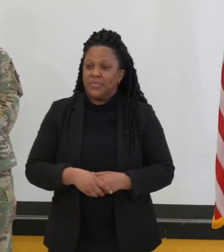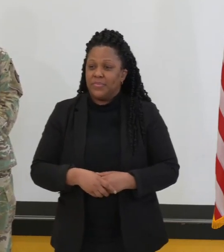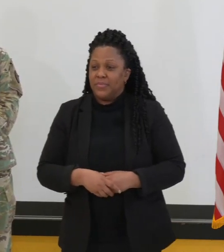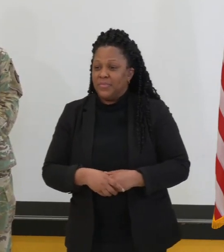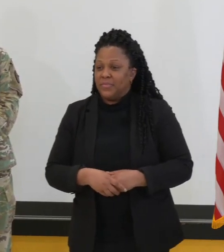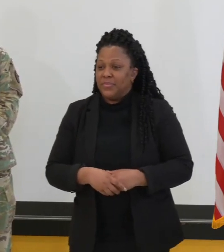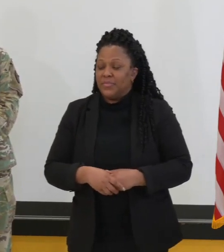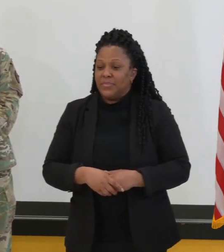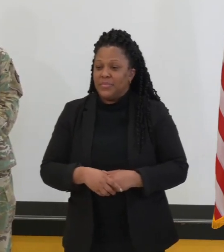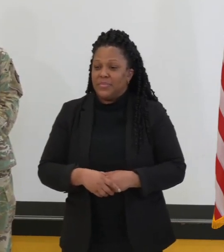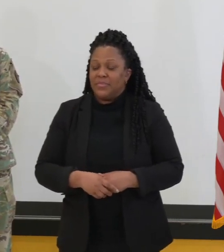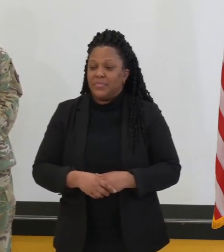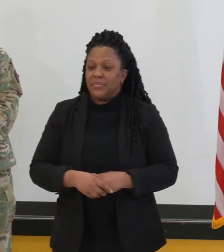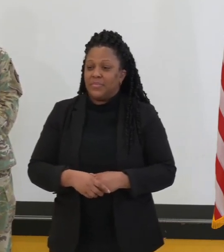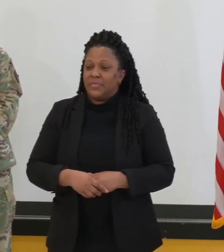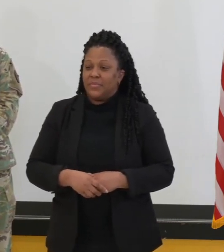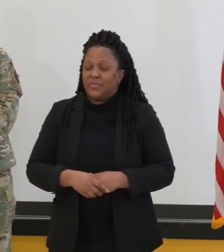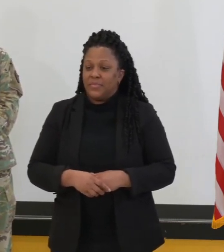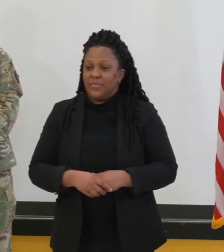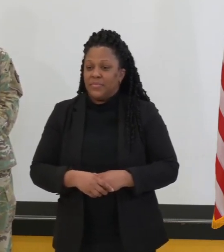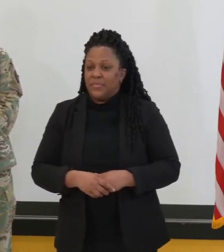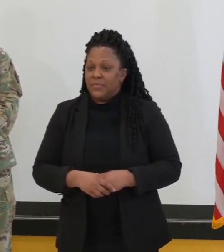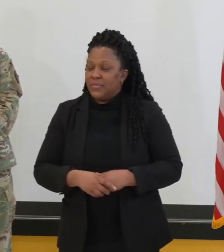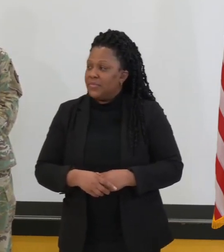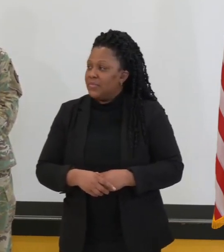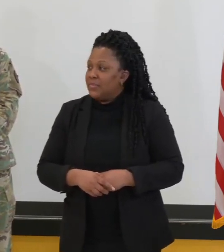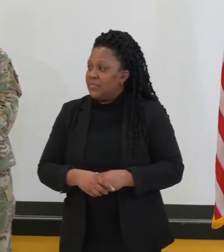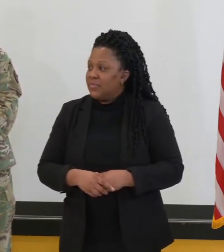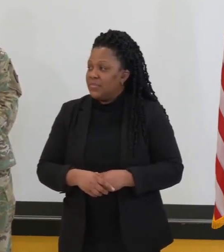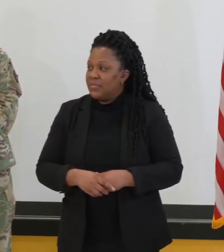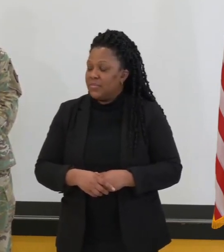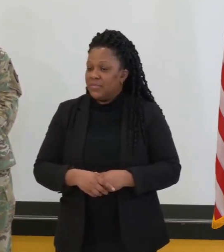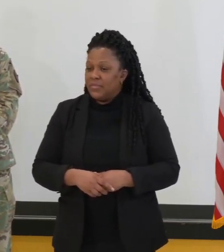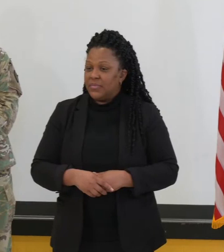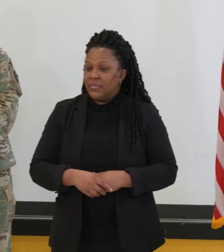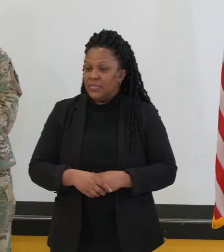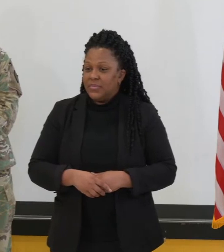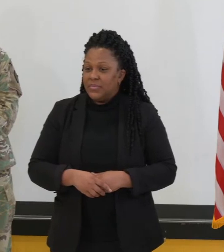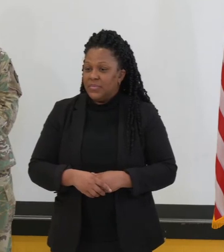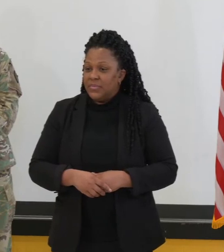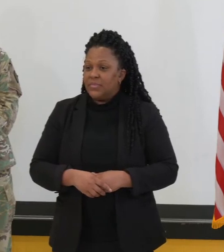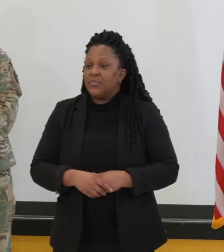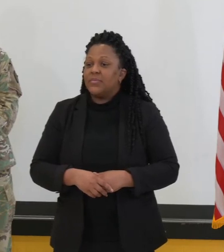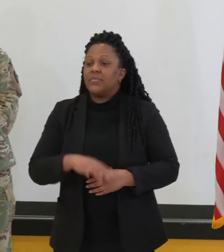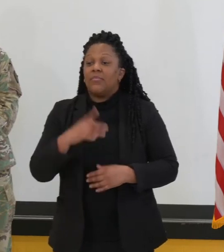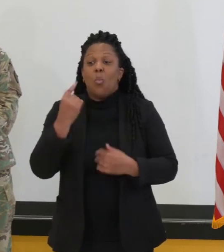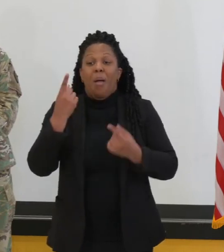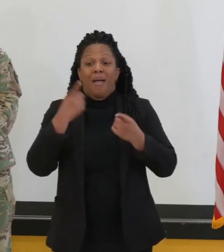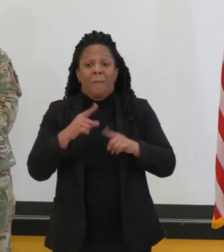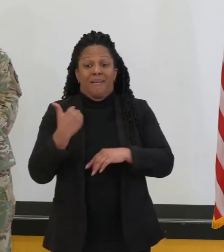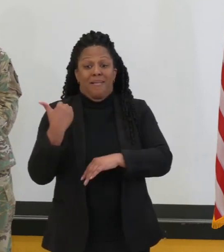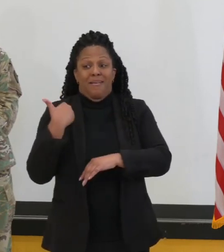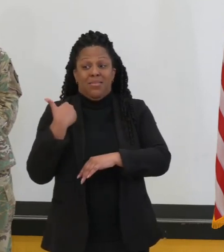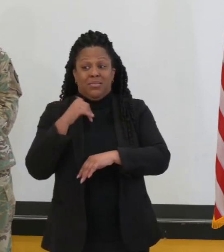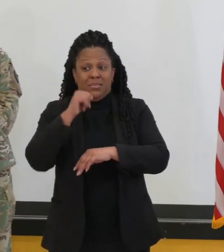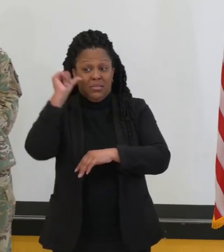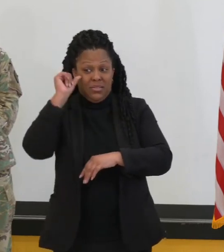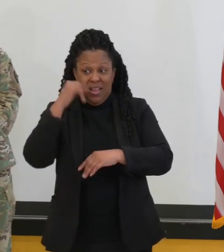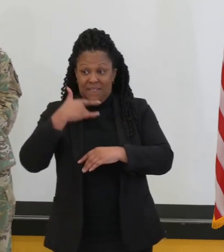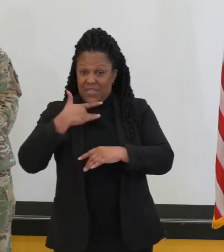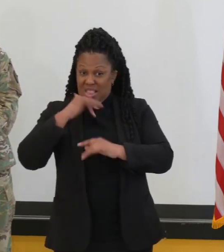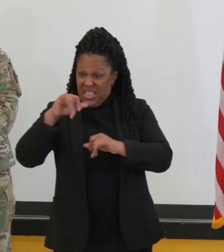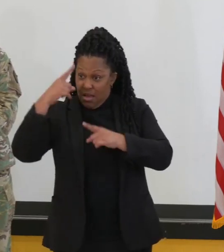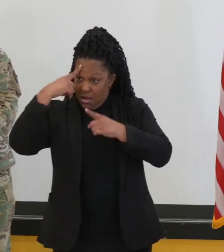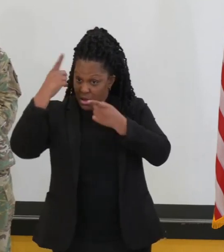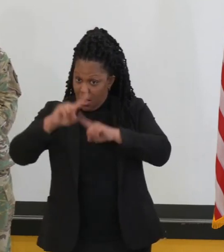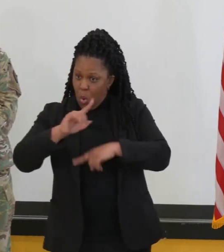is that compatible, is that action compatible with the desire to protect protesters' First Amendment rights? I believe that the response, so the question